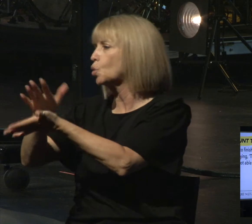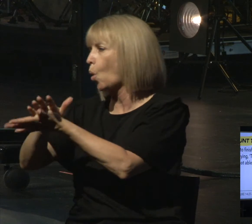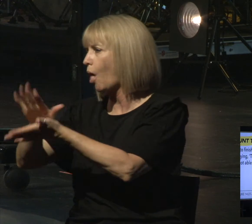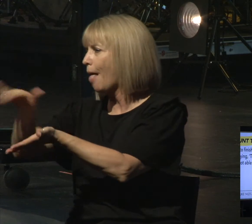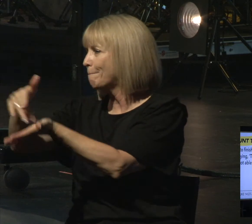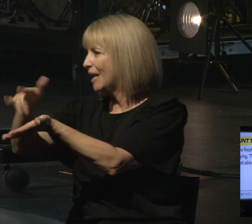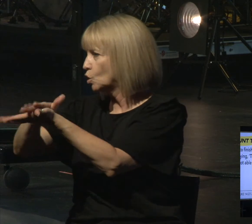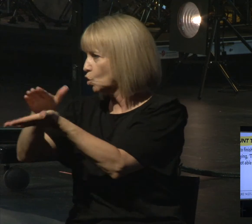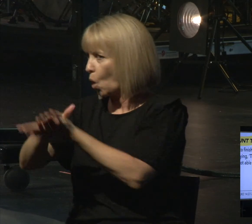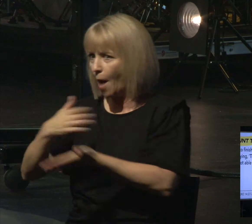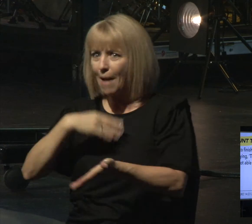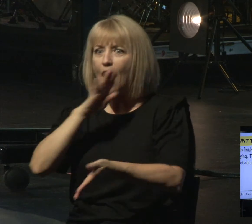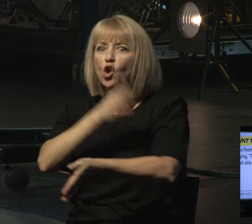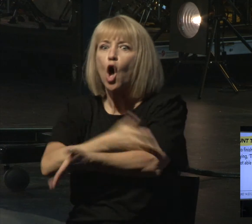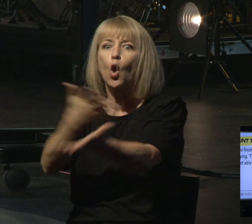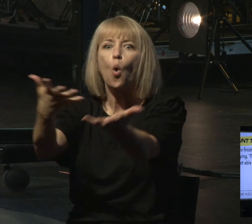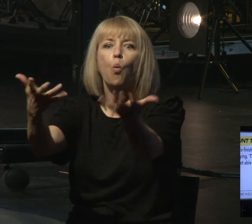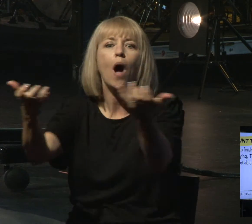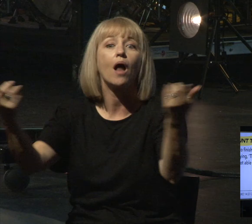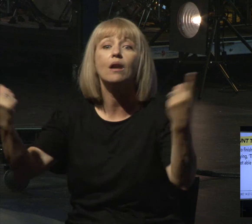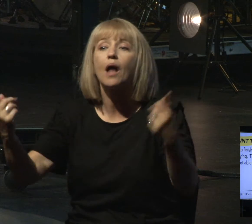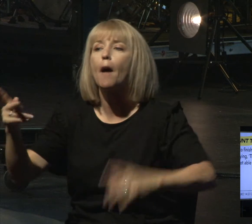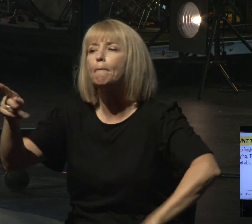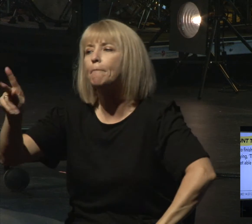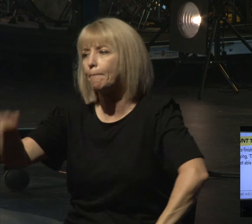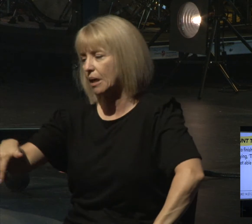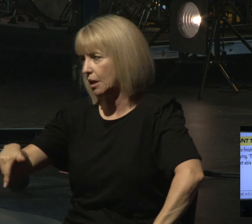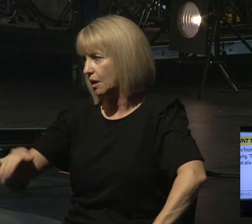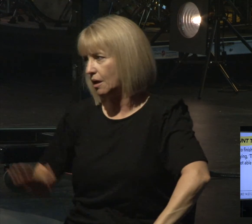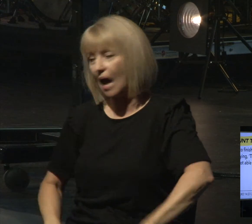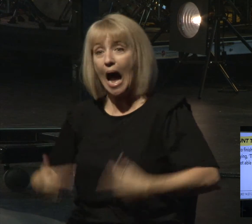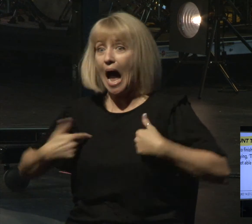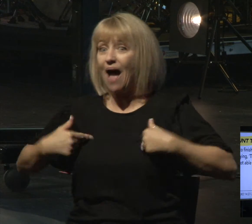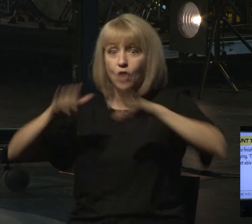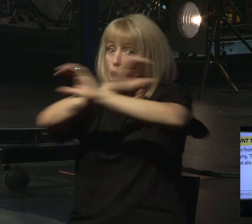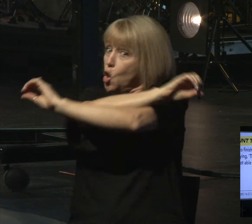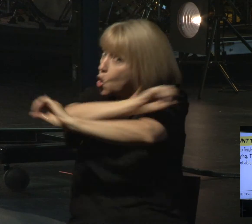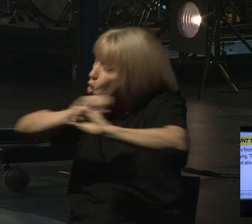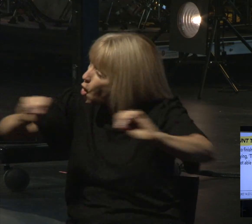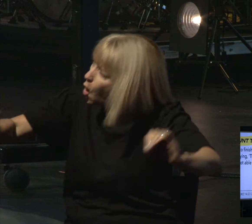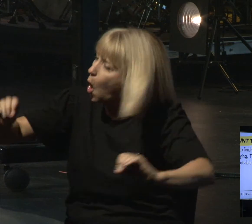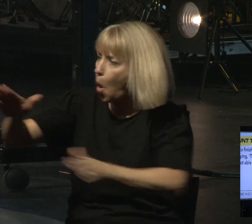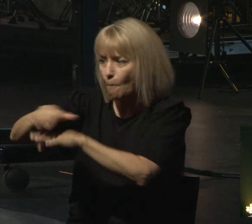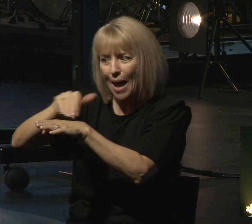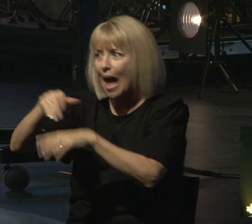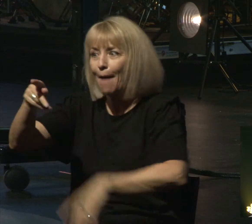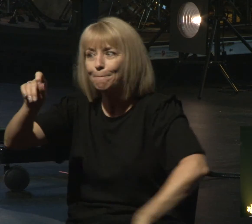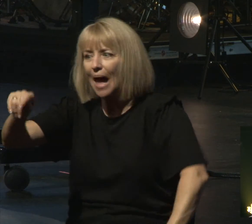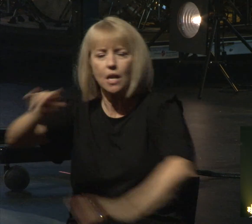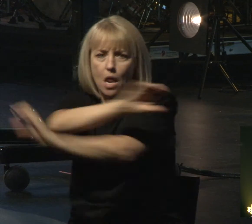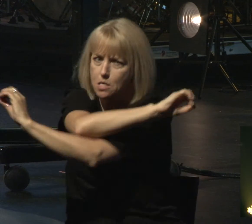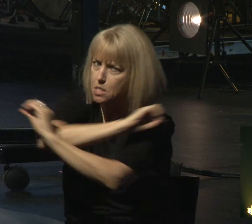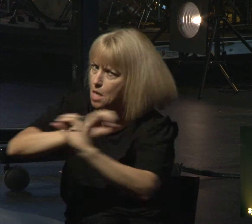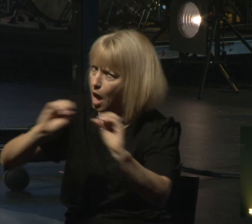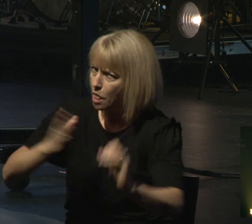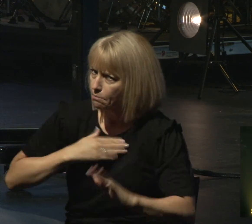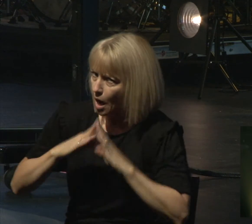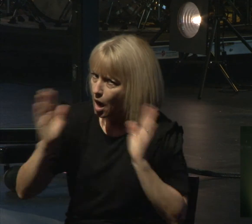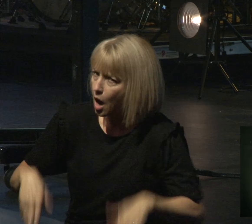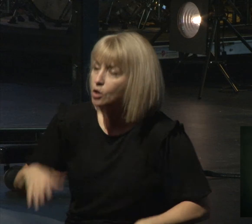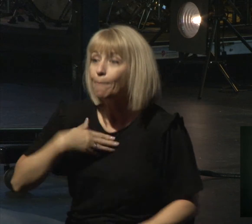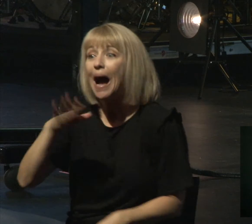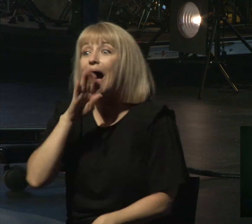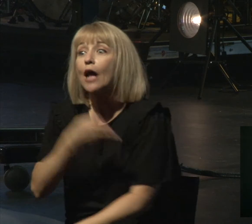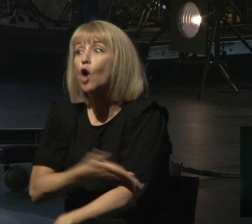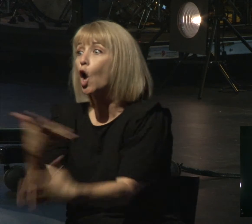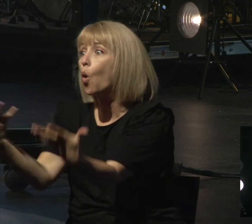house. Like, we are a no-pet family. Like, we do not have any animals or pets. But she is on this mission for like the